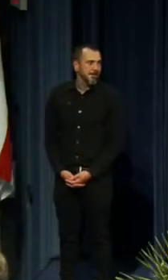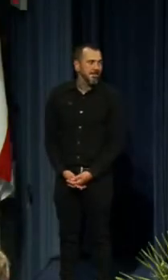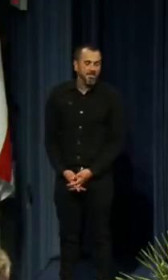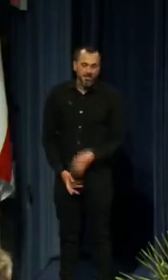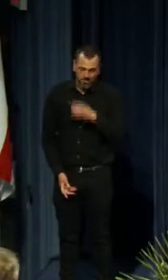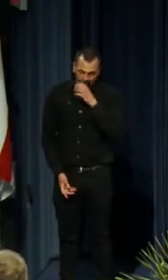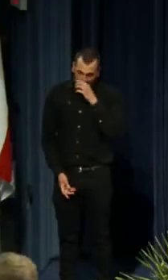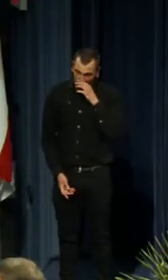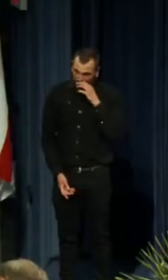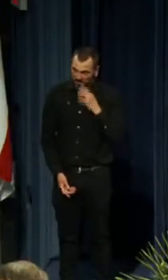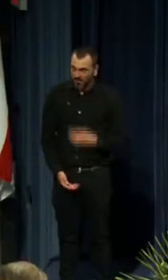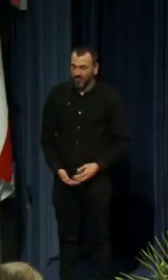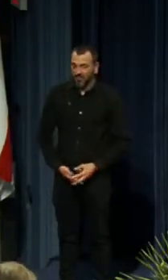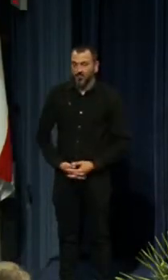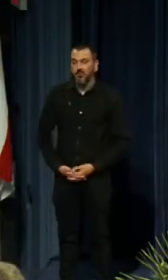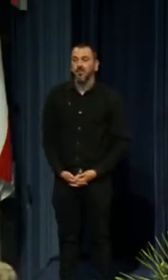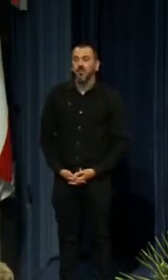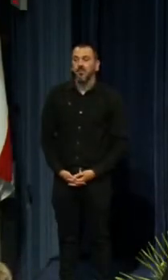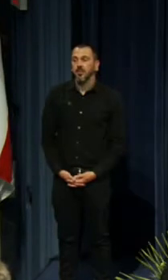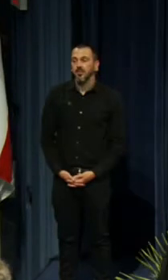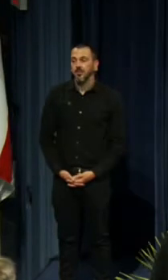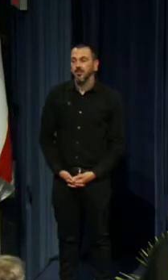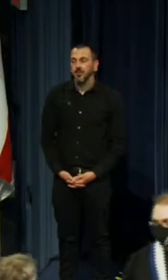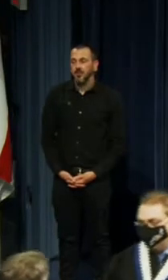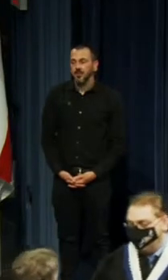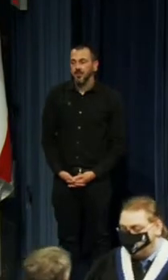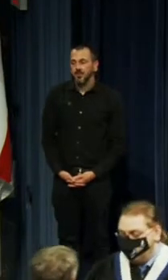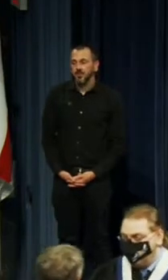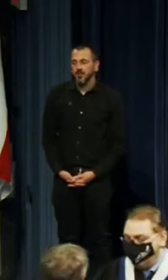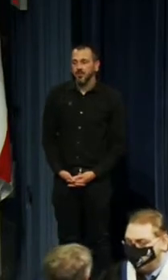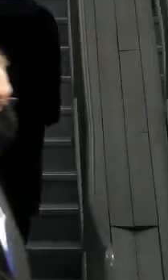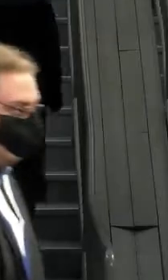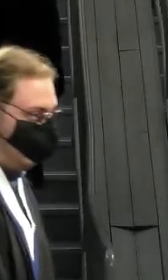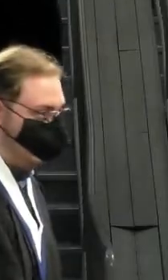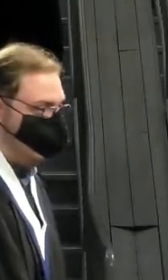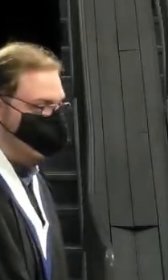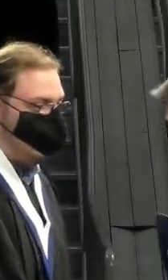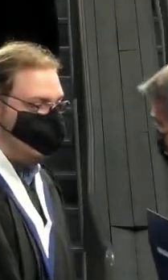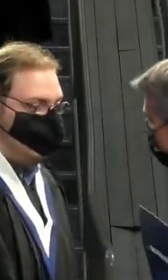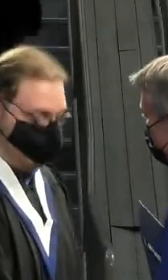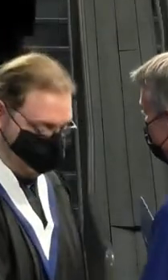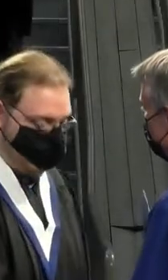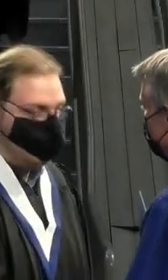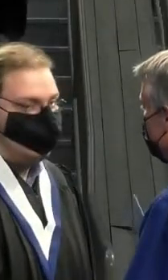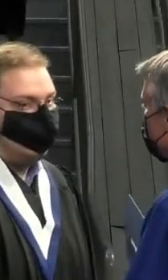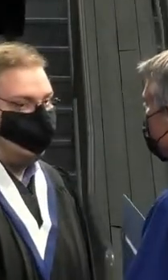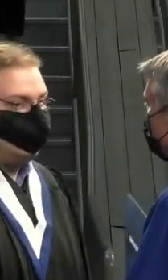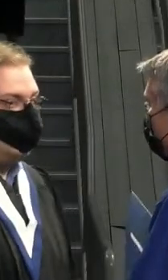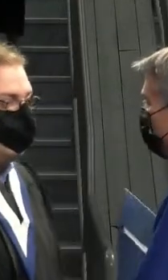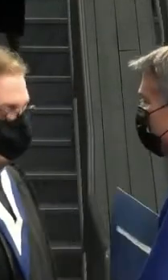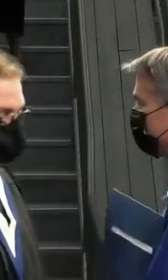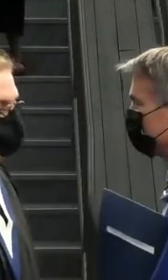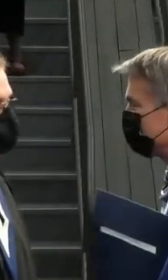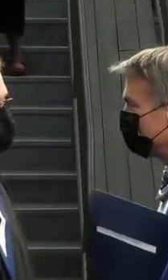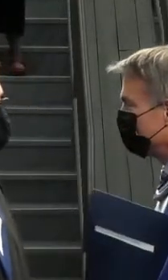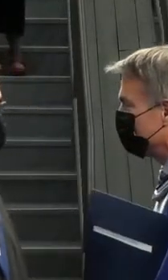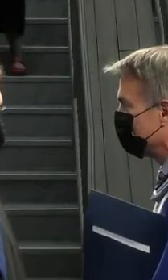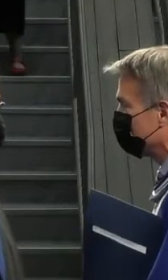present their daughter with the Certificate in American Sign Language Studies. Madeline